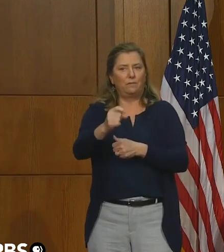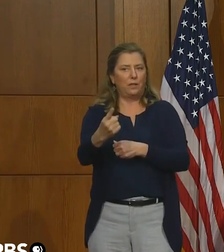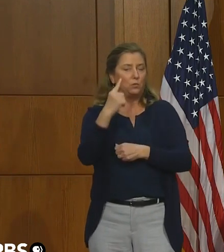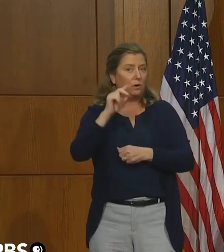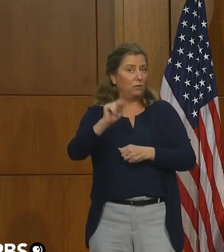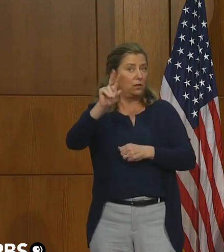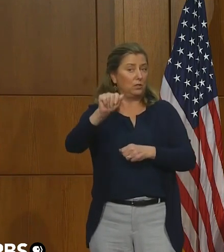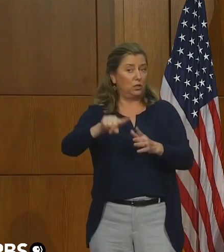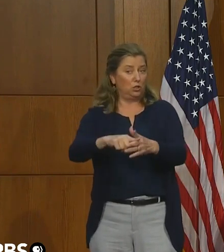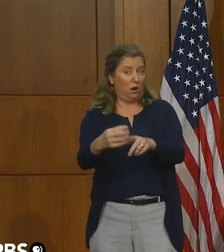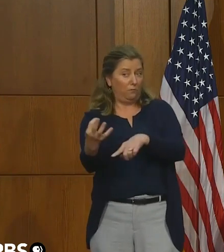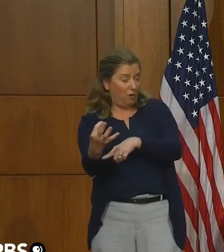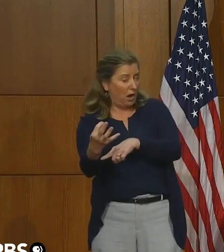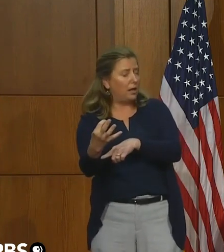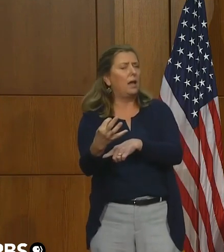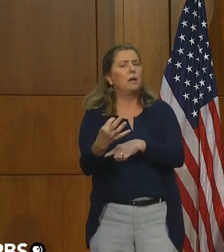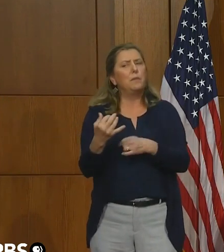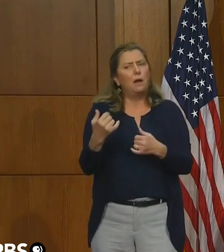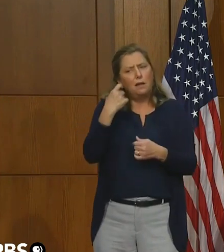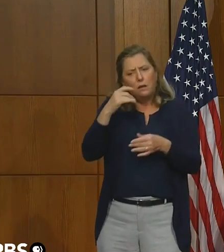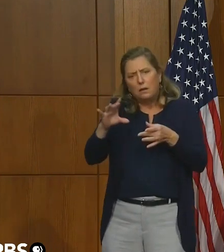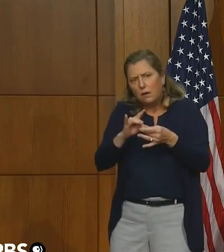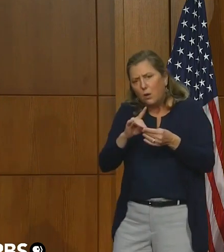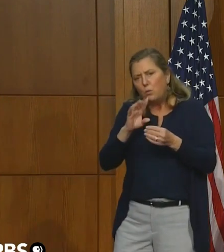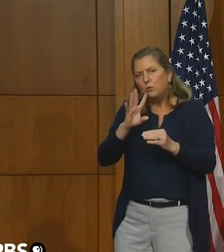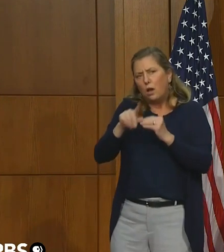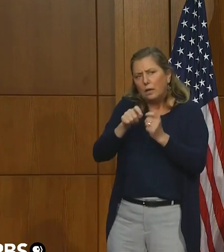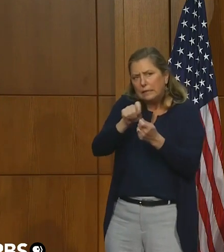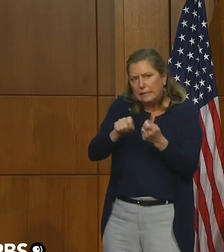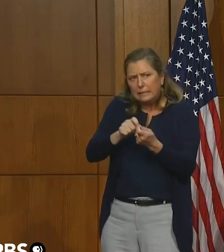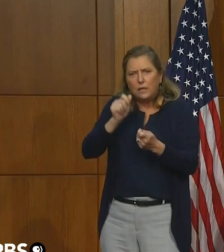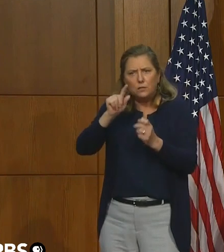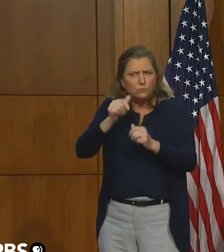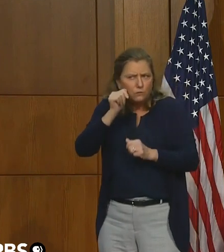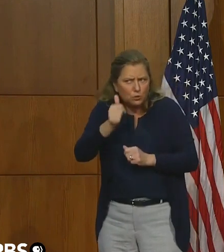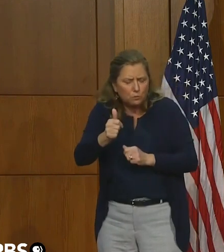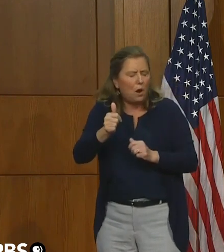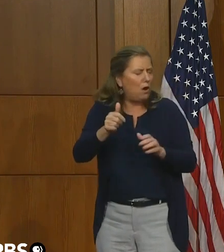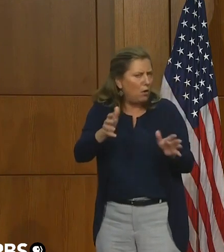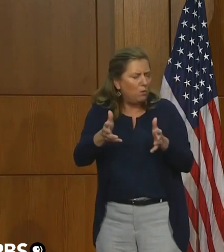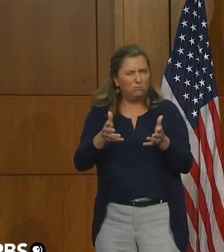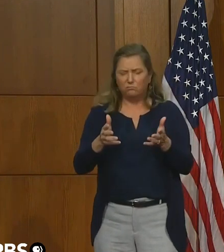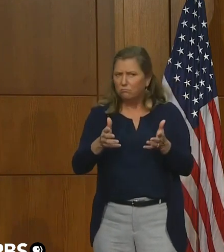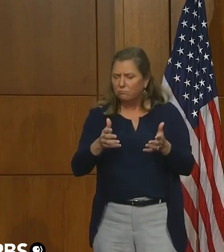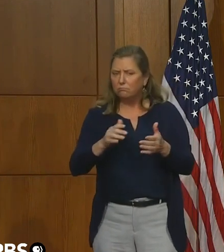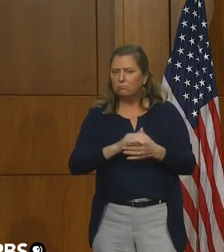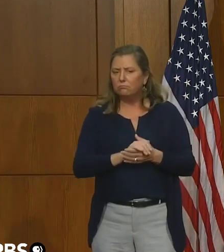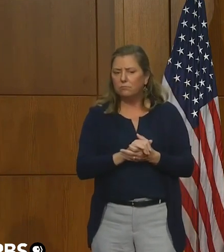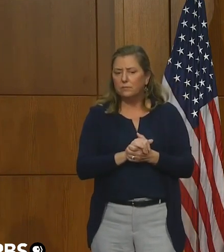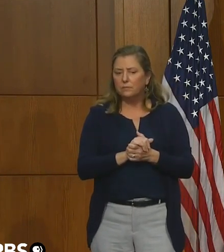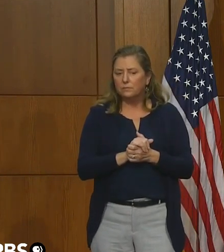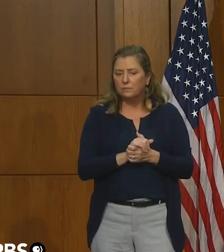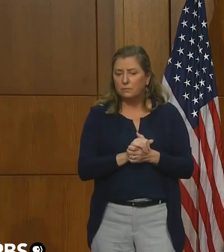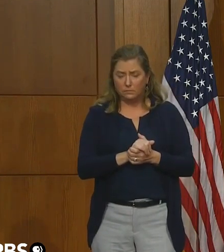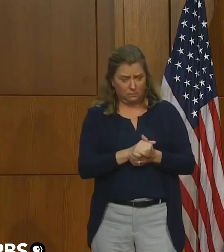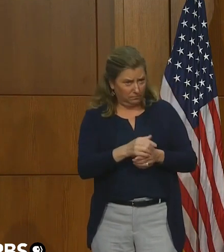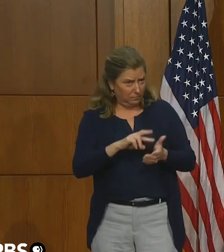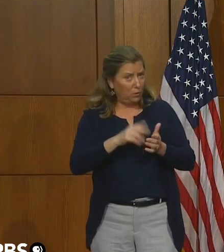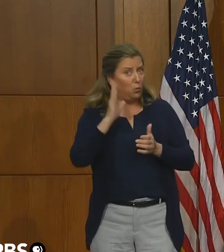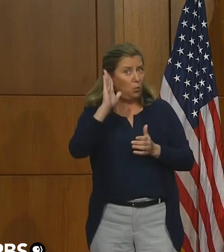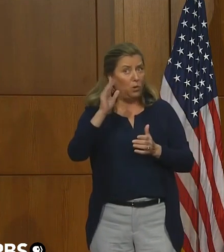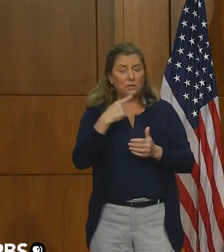Virginia on Friday. Now, I hear you saying you're going to talk about details tomorrow, but can you confirm that you will give Northern Virginia